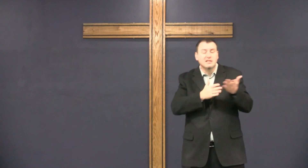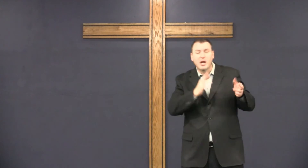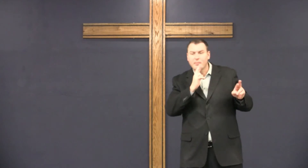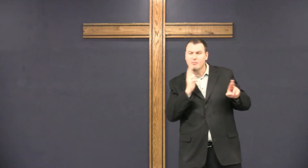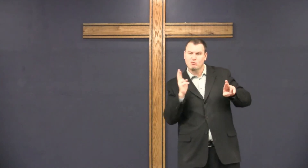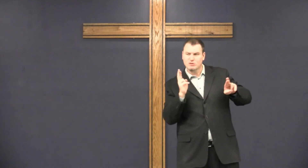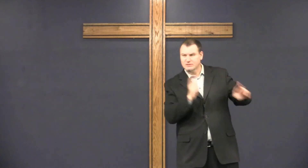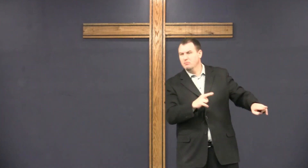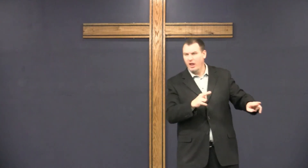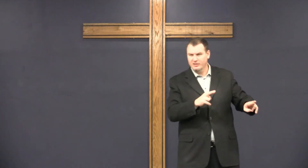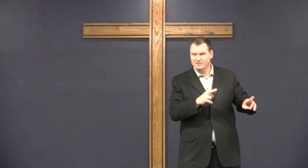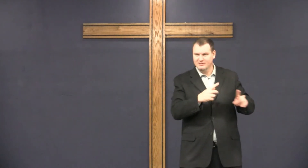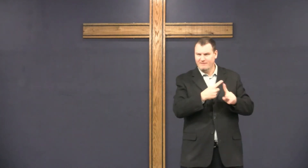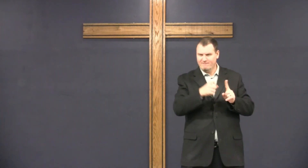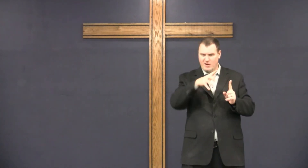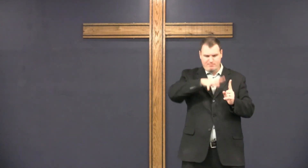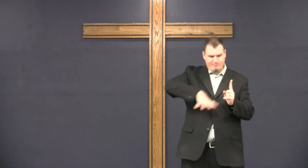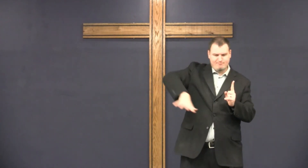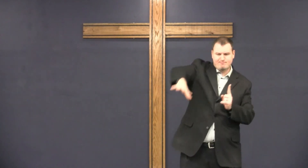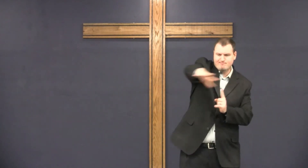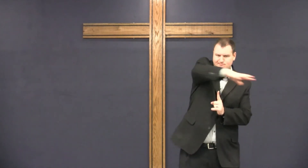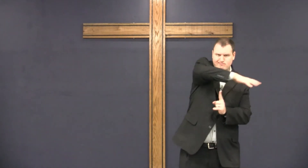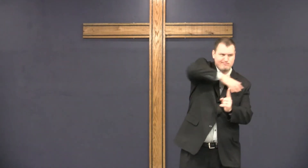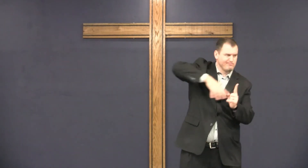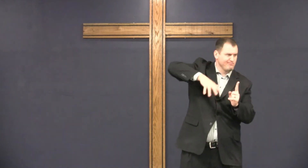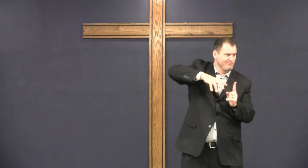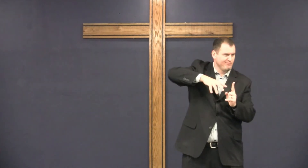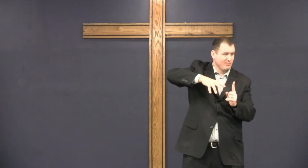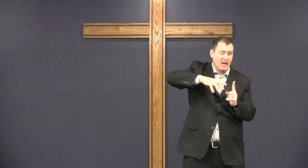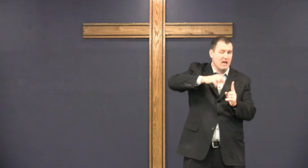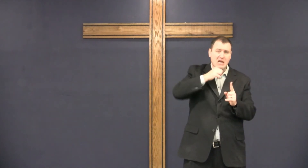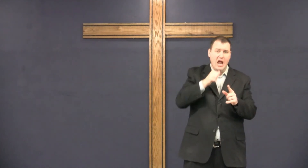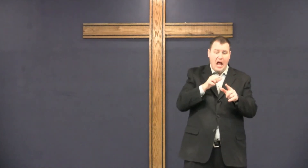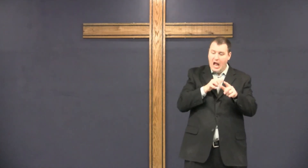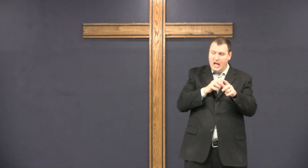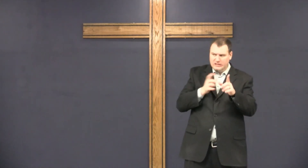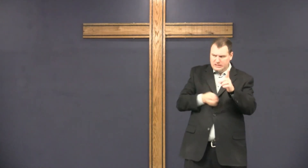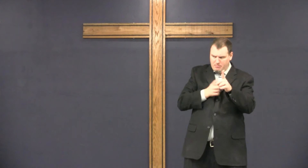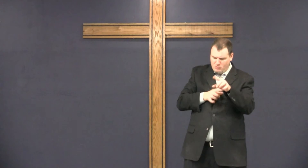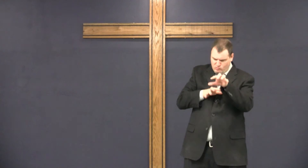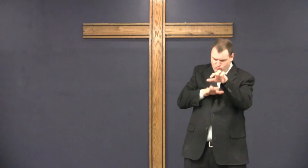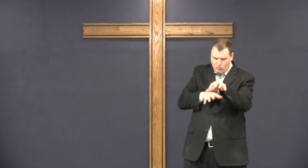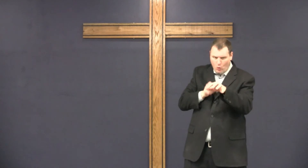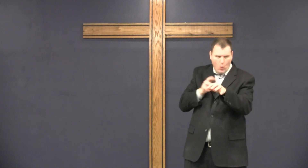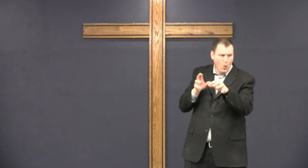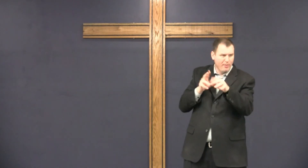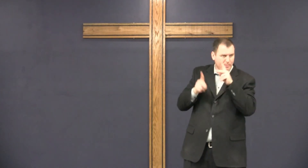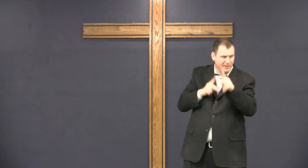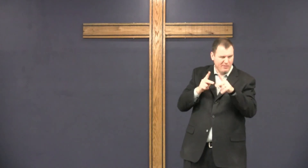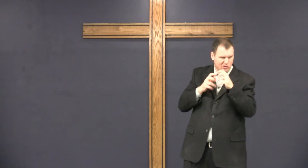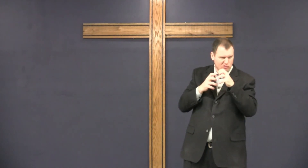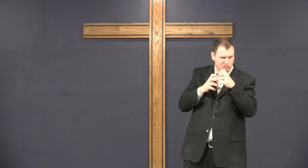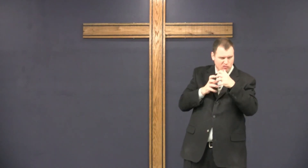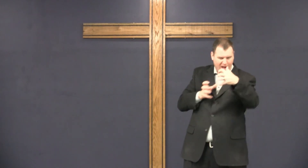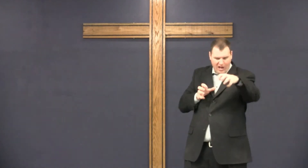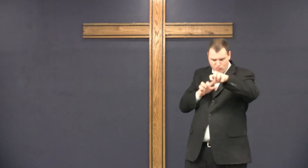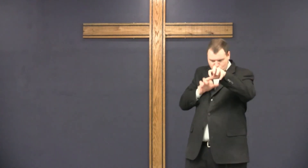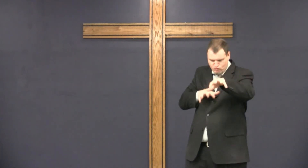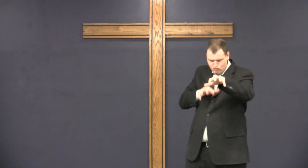to see some of the responses from around Jesus, not the disciples